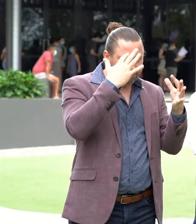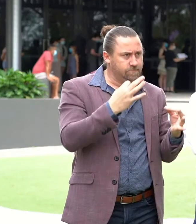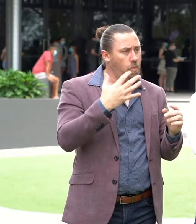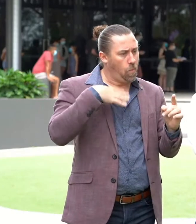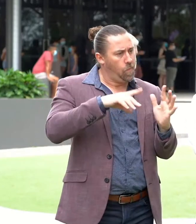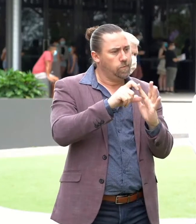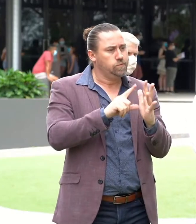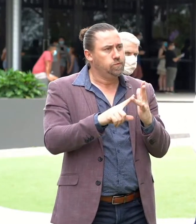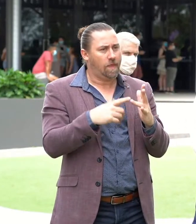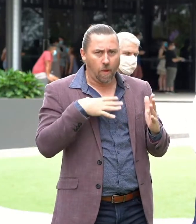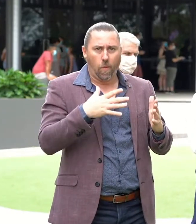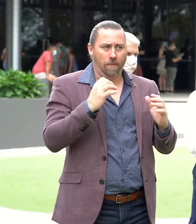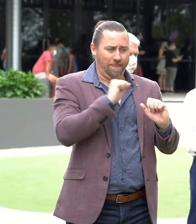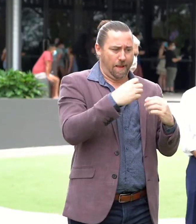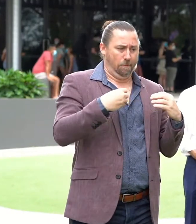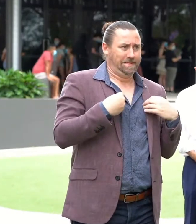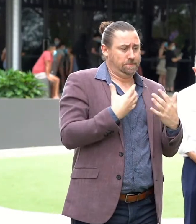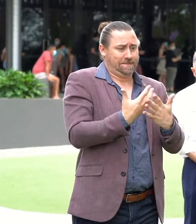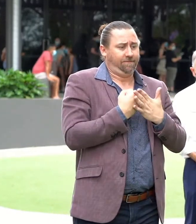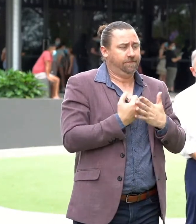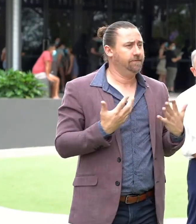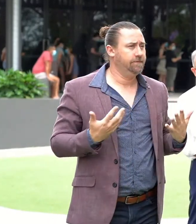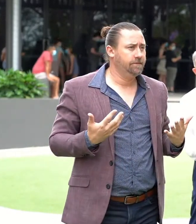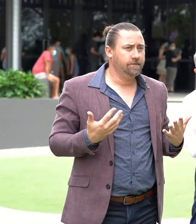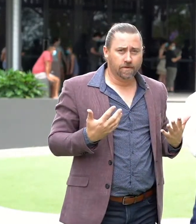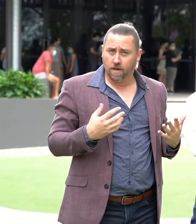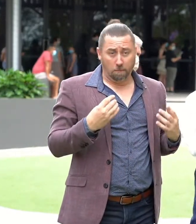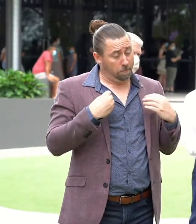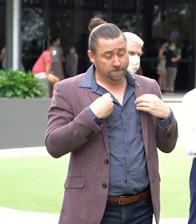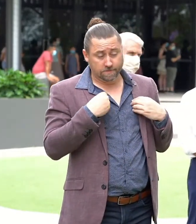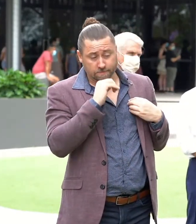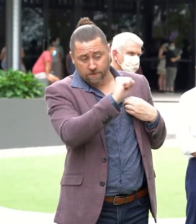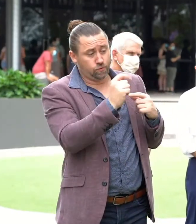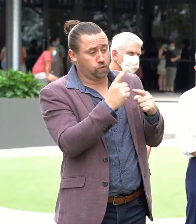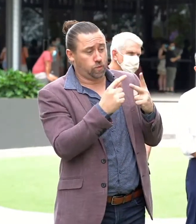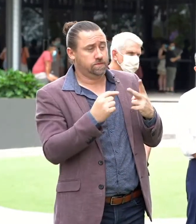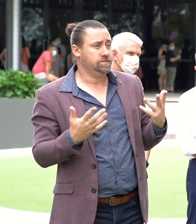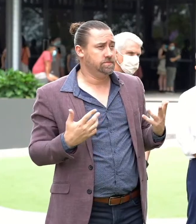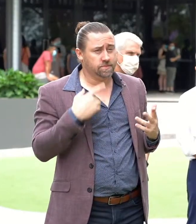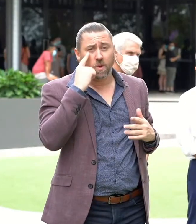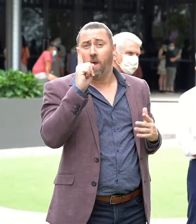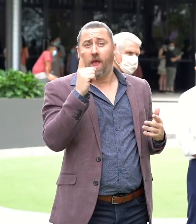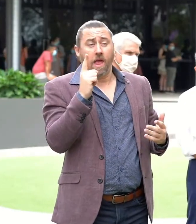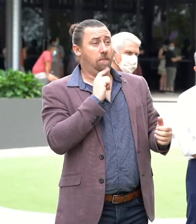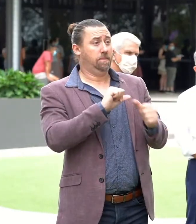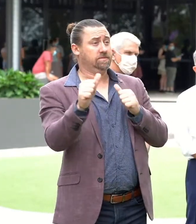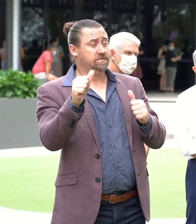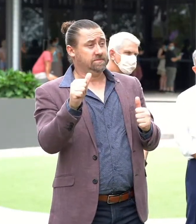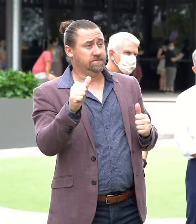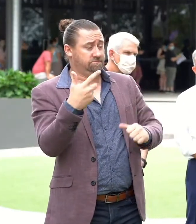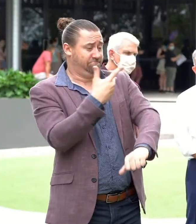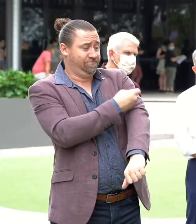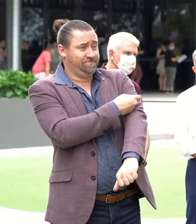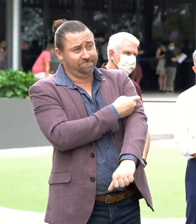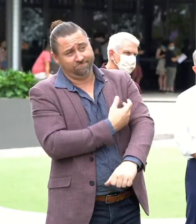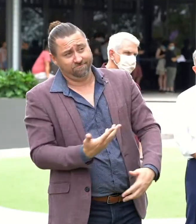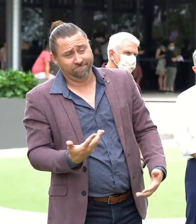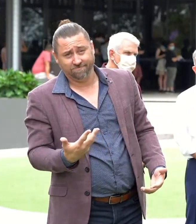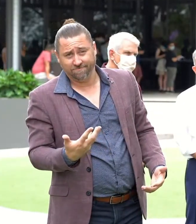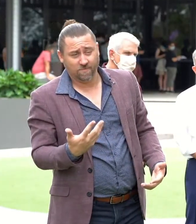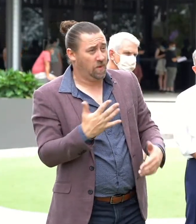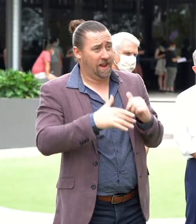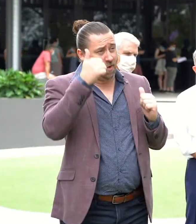safe. I know that businesses will be free to do that. We'll see where we go with the 70 and 80%. Nothing is always on or